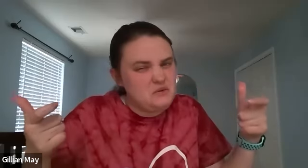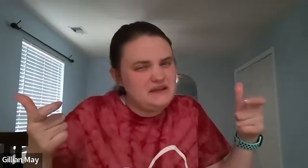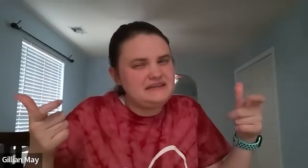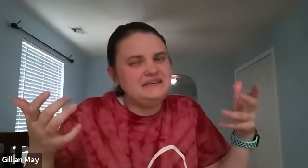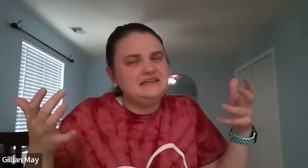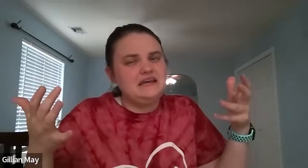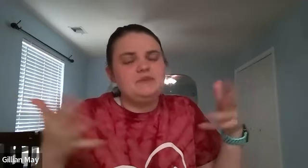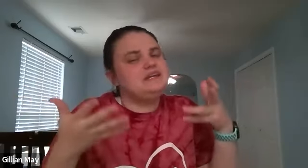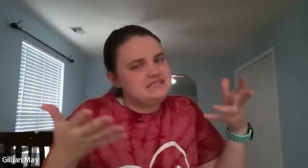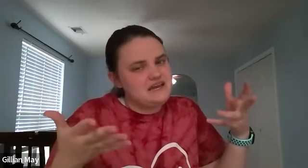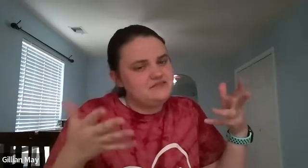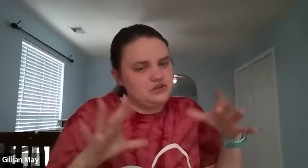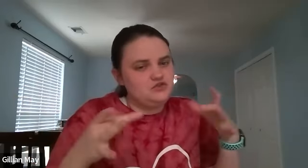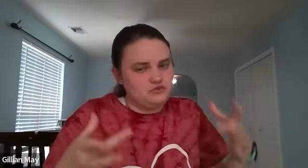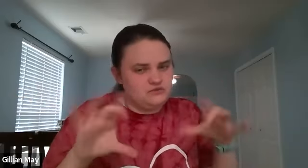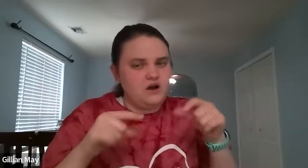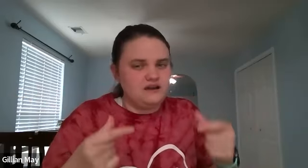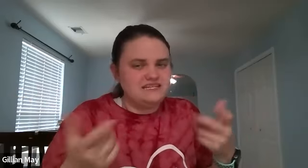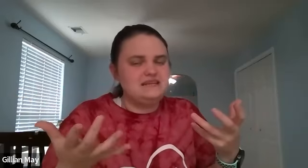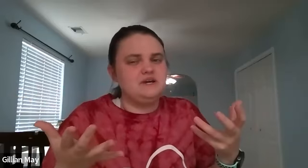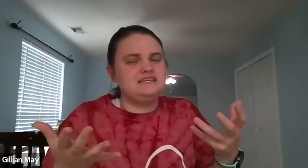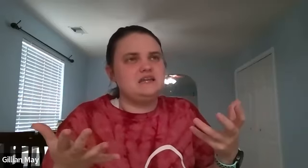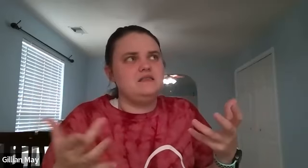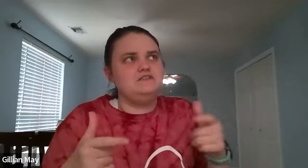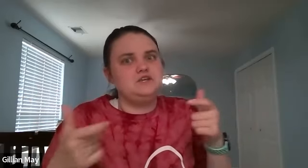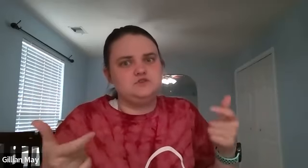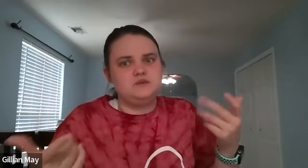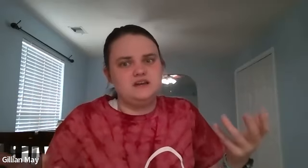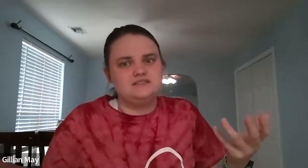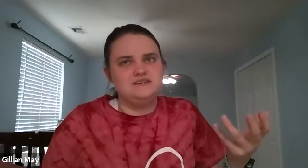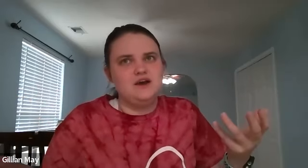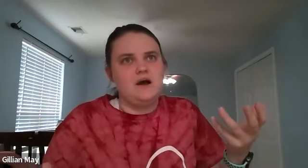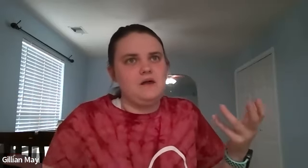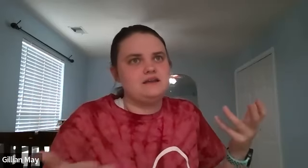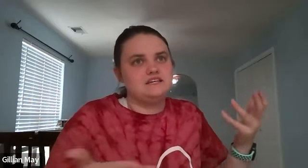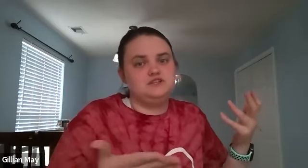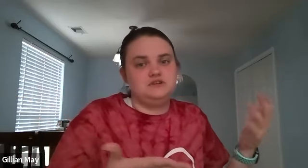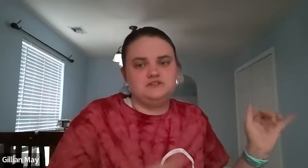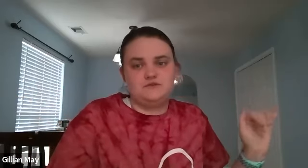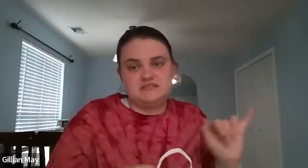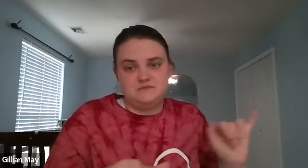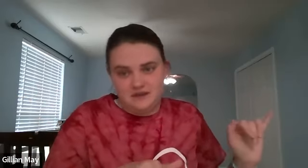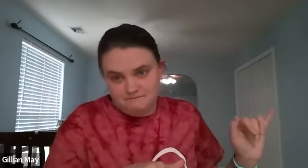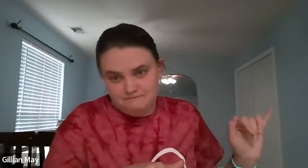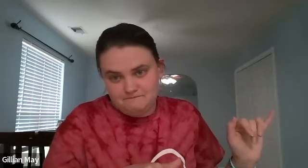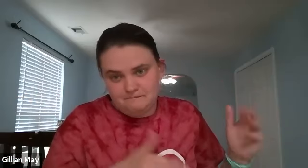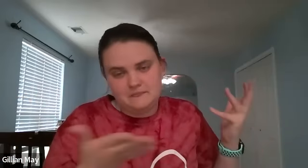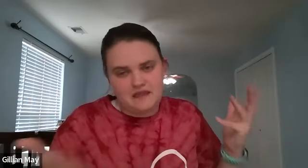one. I mean, it is kind of a good content, but it's not like huge because a lot of signs you can use for the same thing.